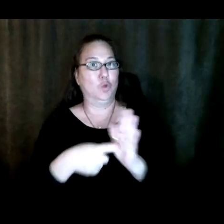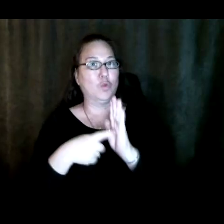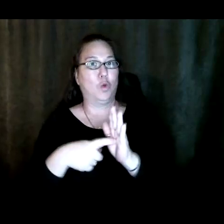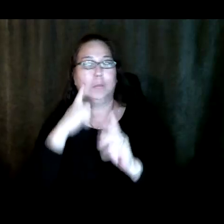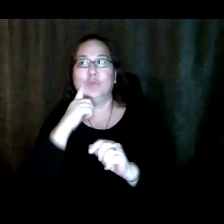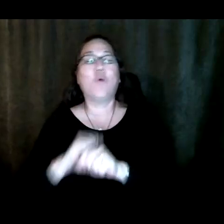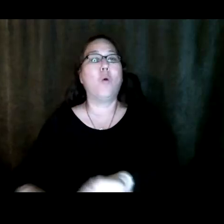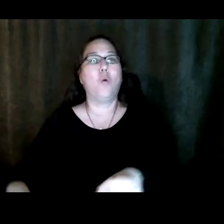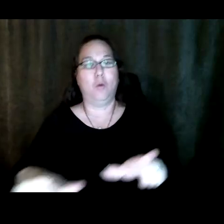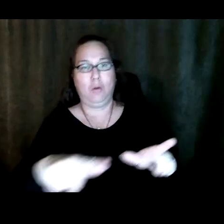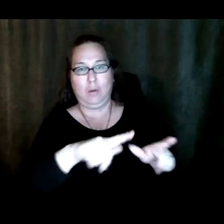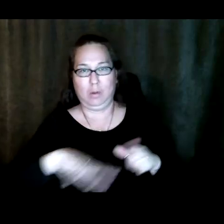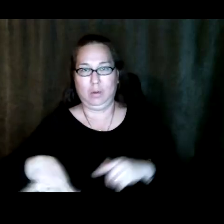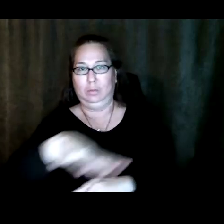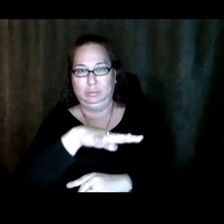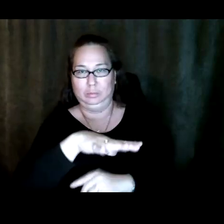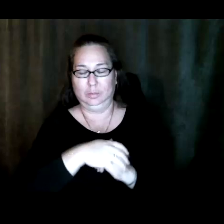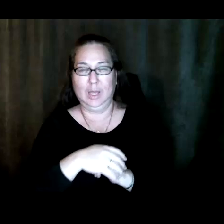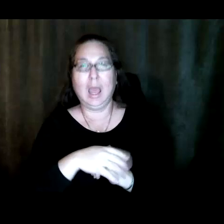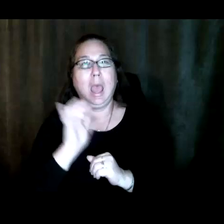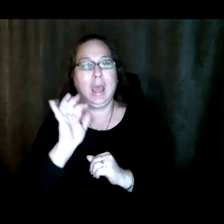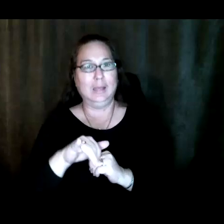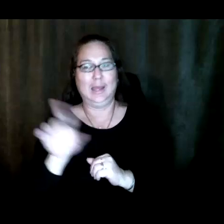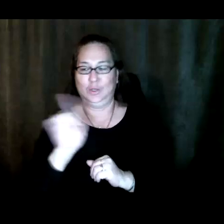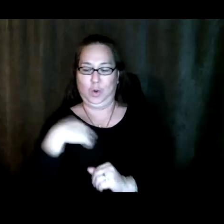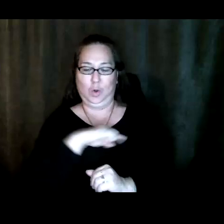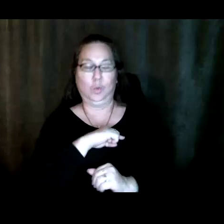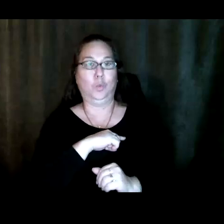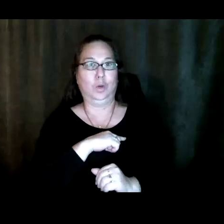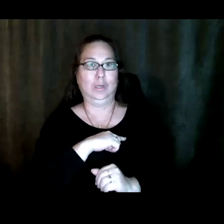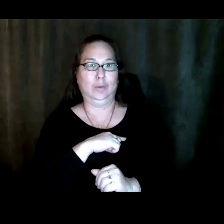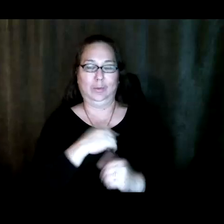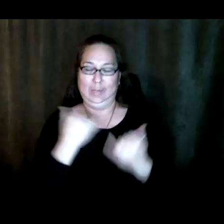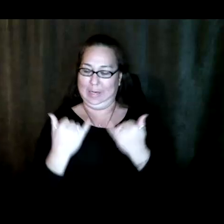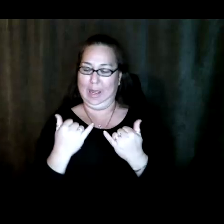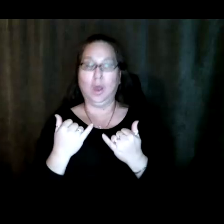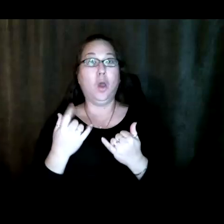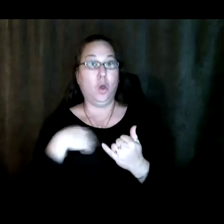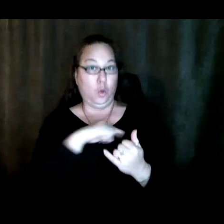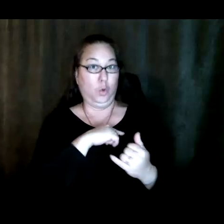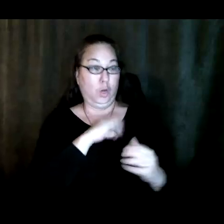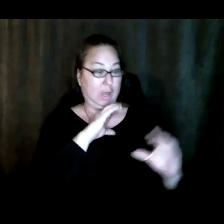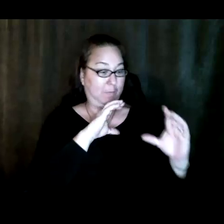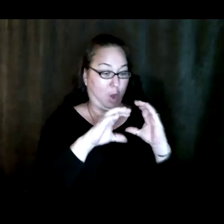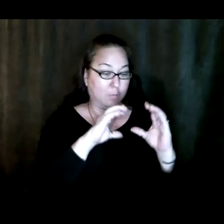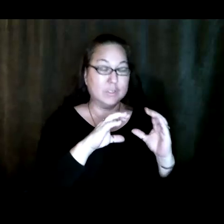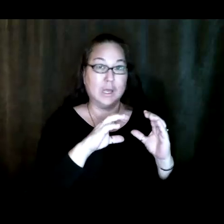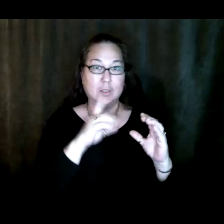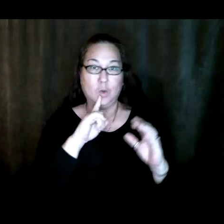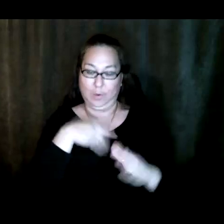a conversation, I think, and that's where we are now, is that we've begun a conversation, we've gotten somewhere down that line,